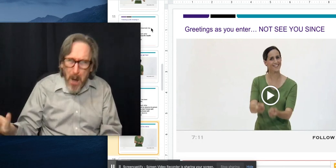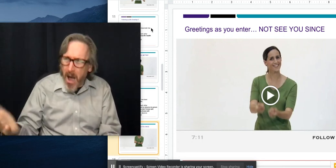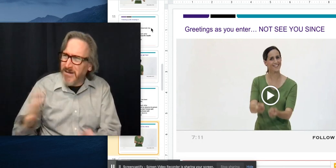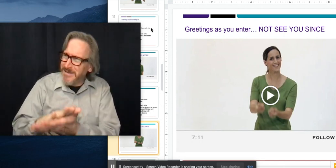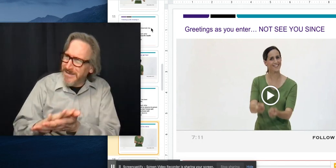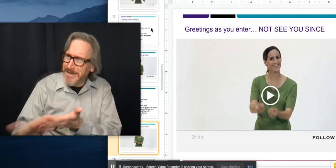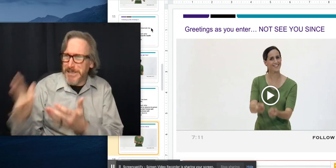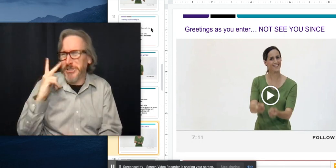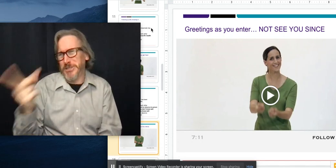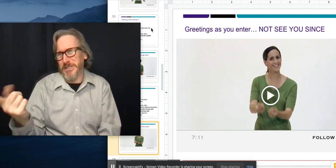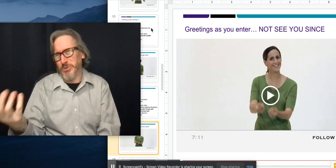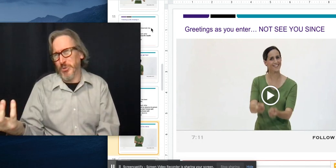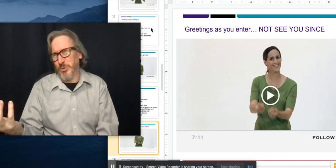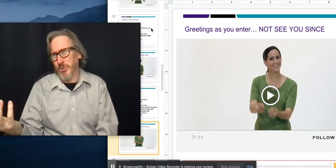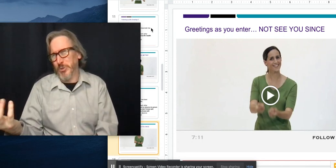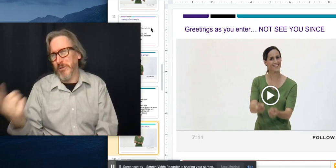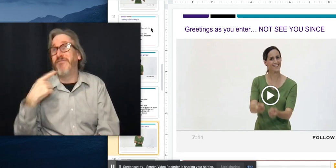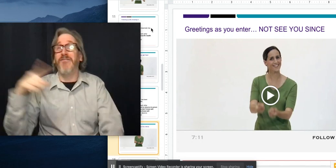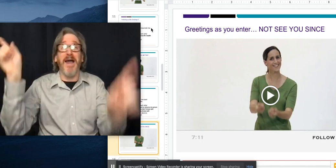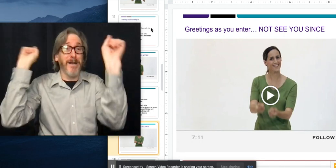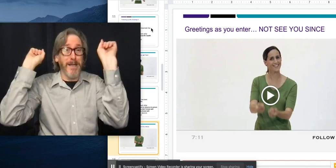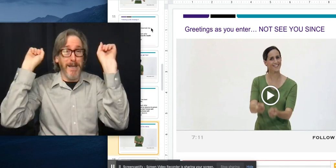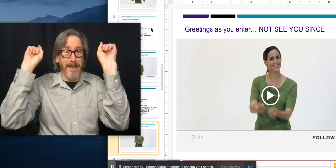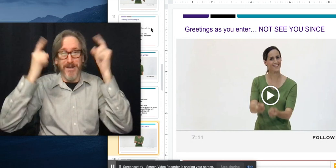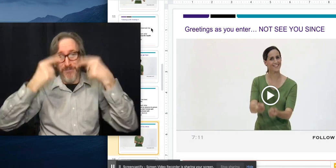you. Nice to see you.